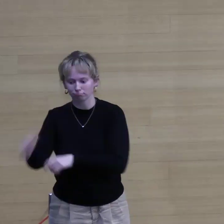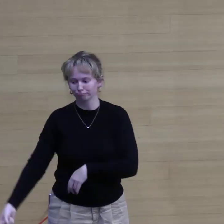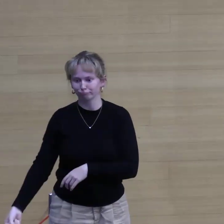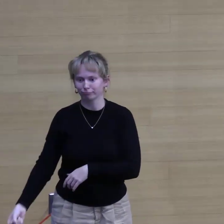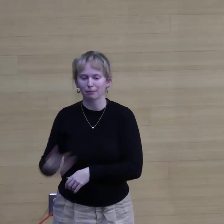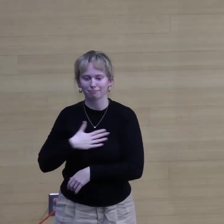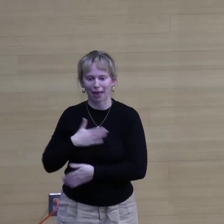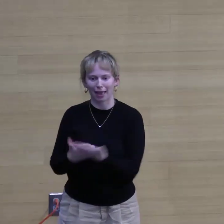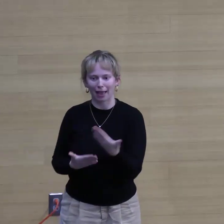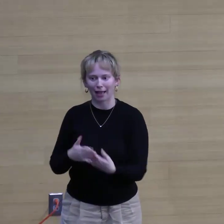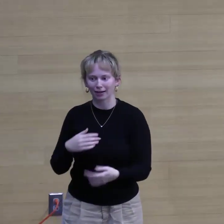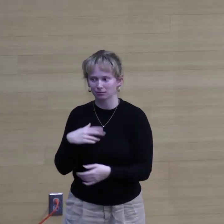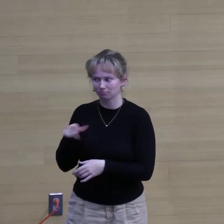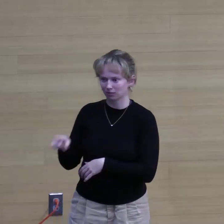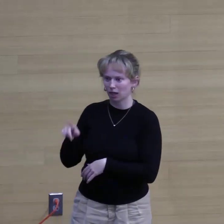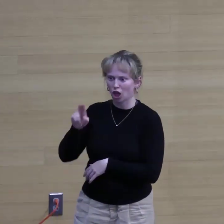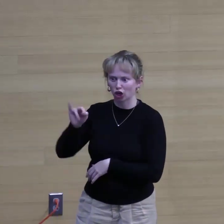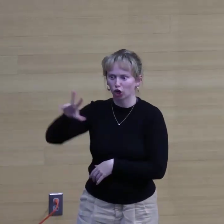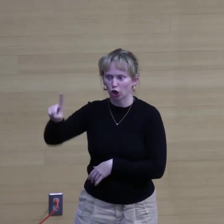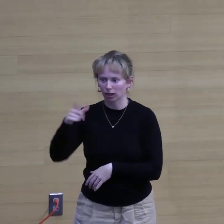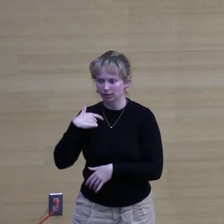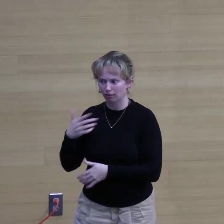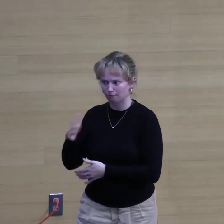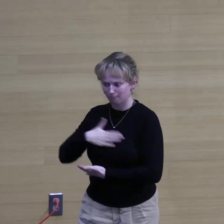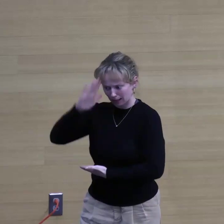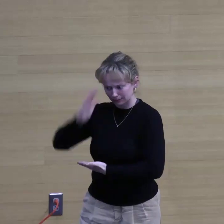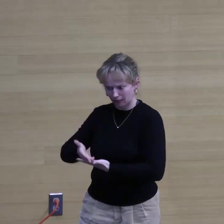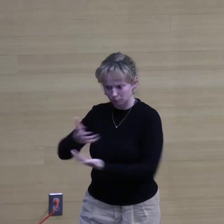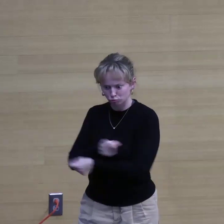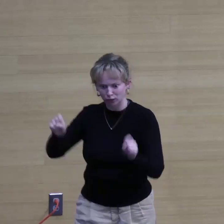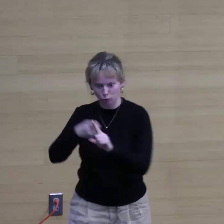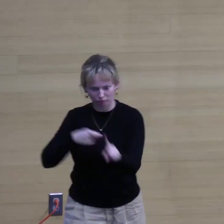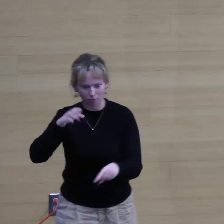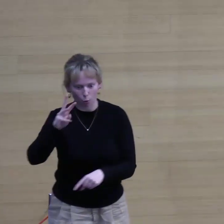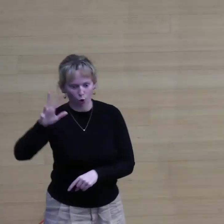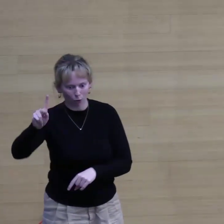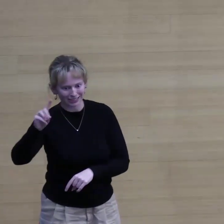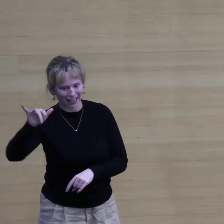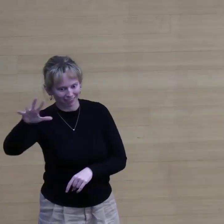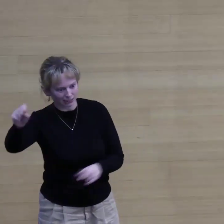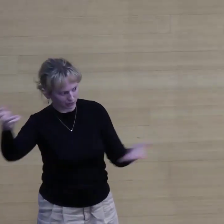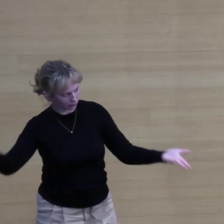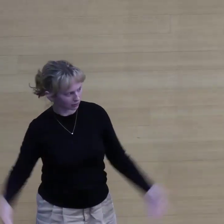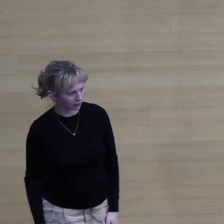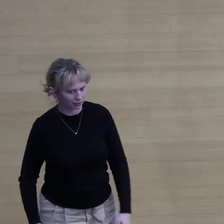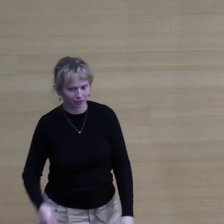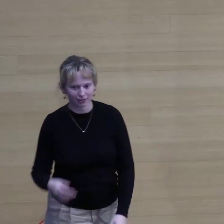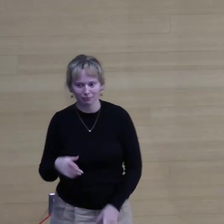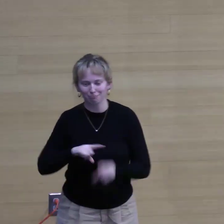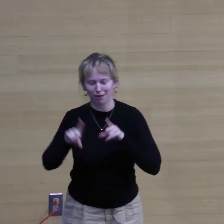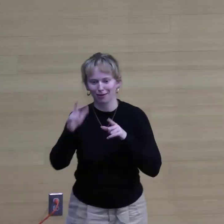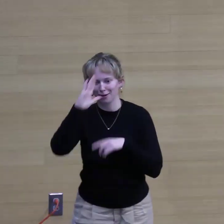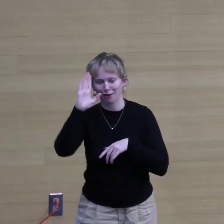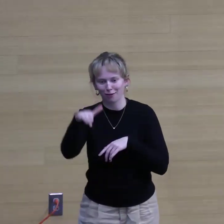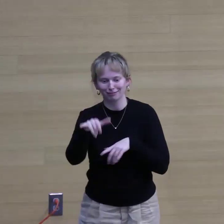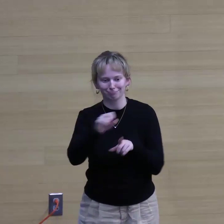husband was a super nerd. And so he like totally flipped out about the fact that Warwick Davis had rescued our child. You know, but I think